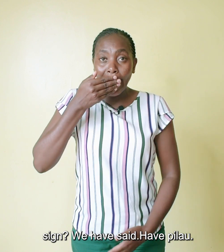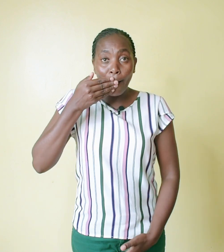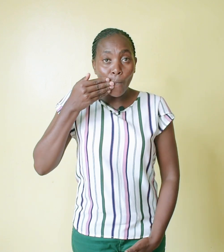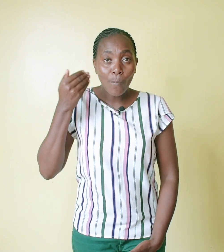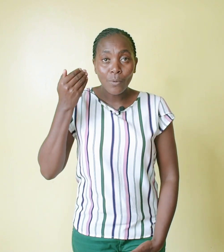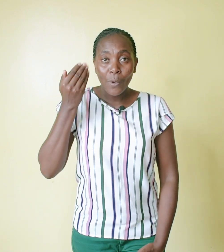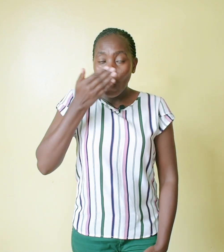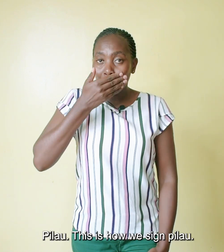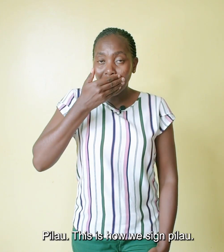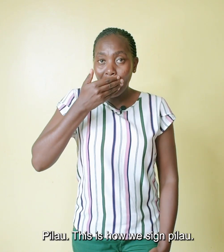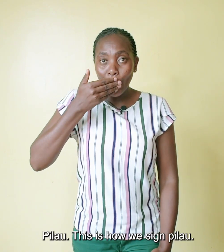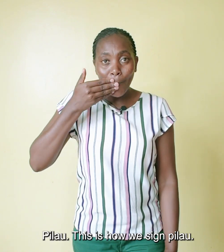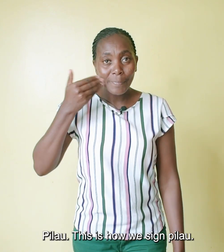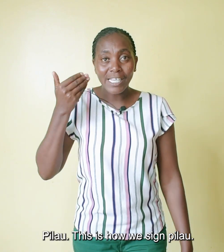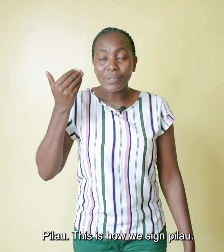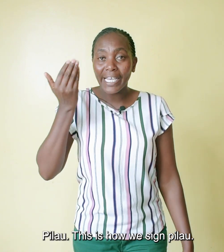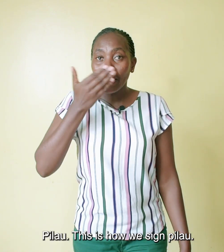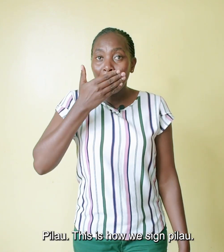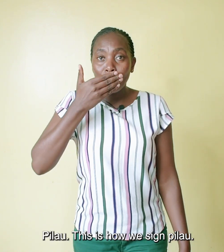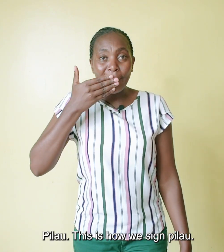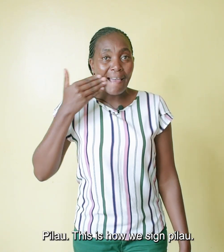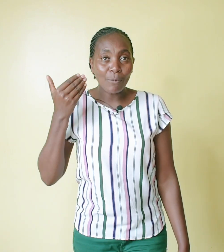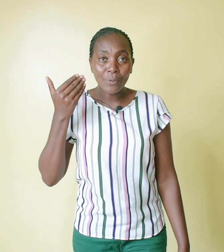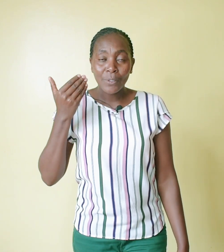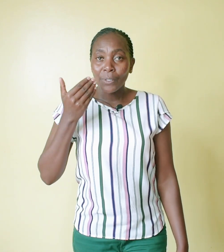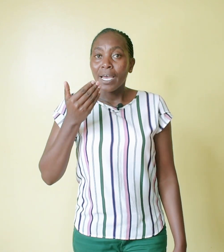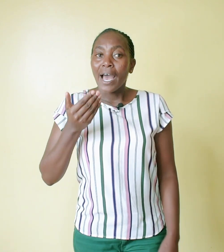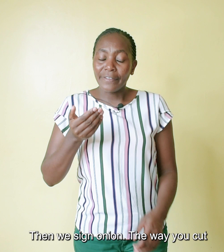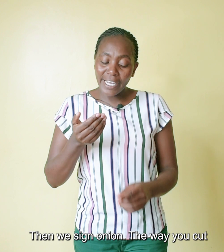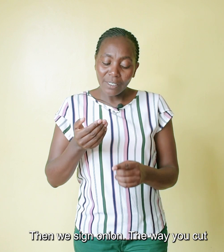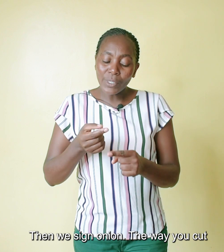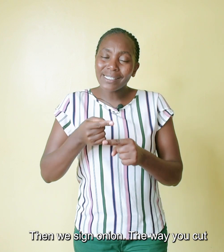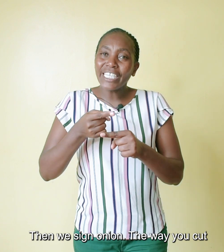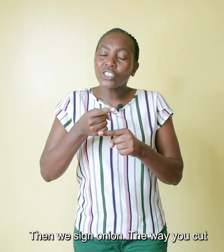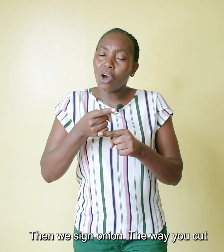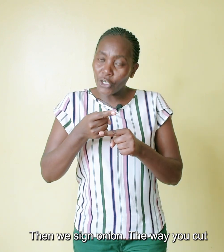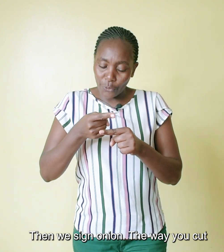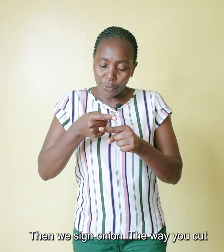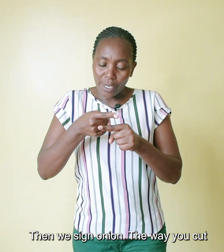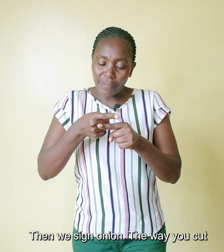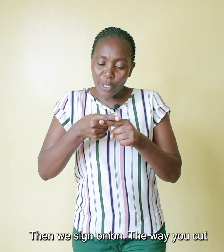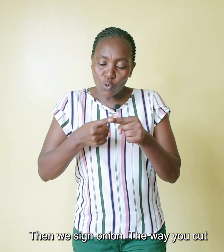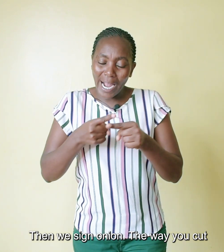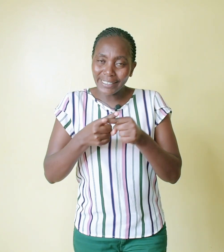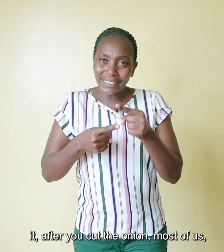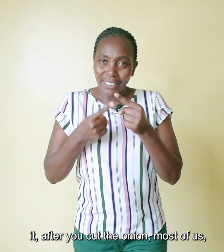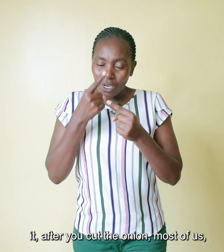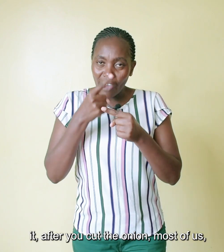pilau. Pilau. This is how we sign pilau. Then we sign onion. The way you cut it, after